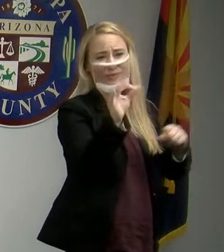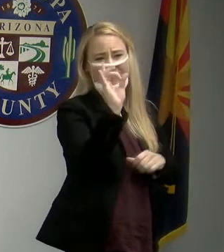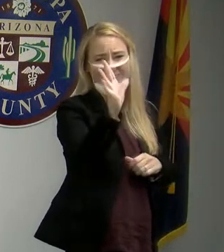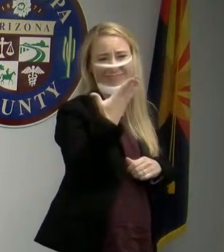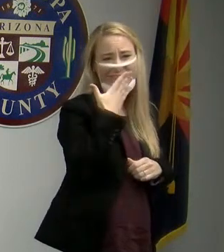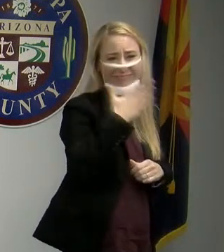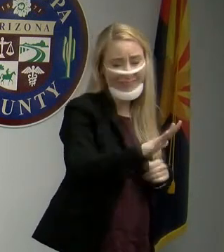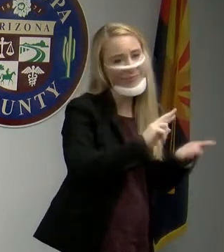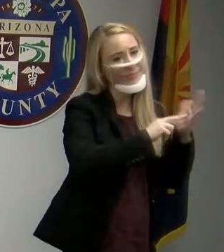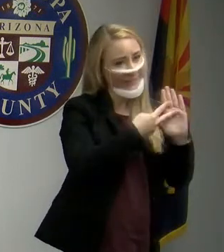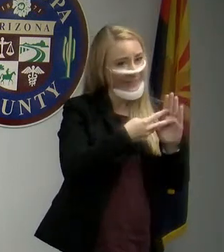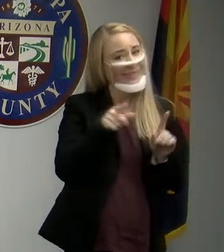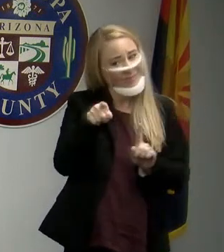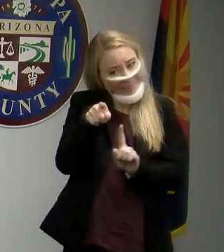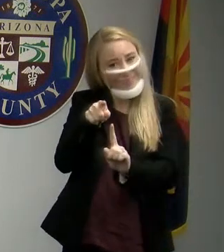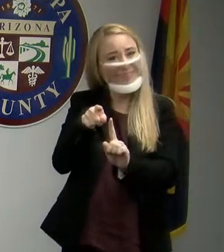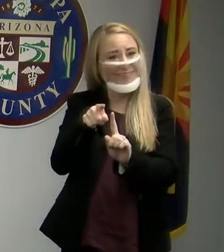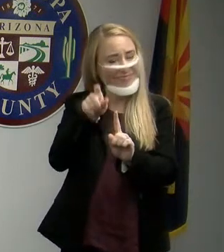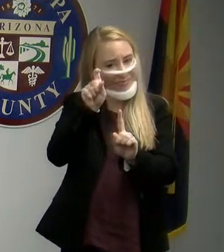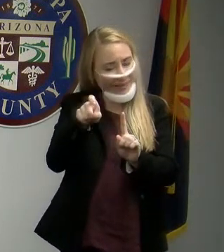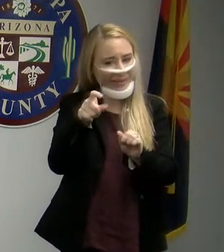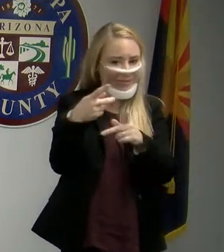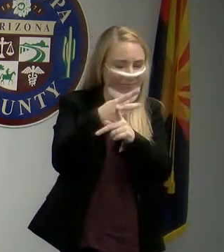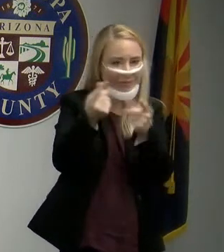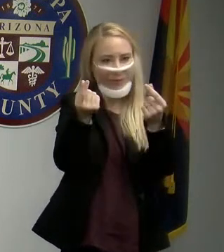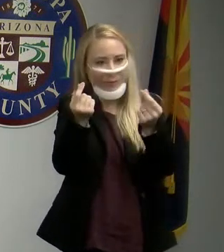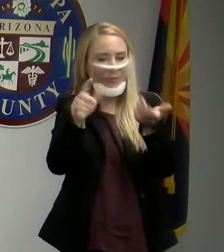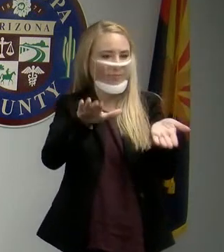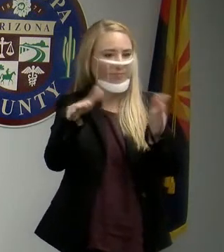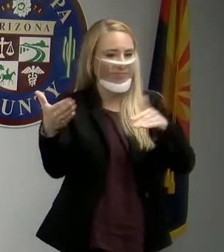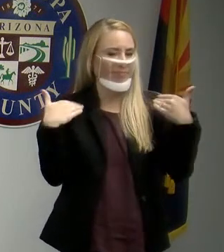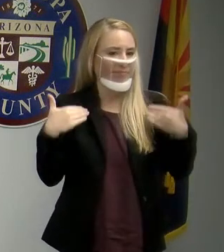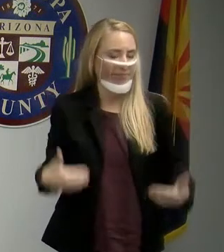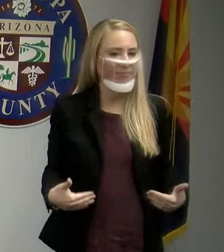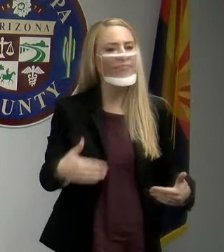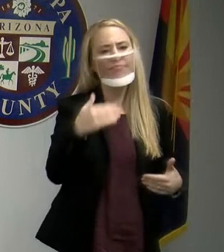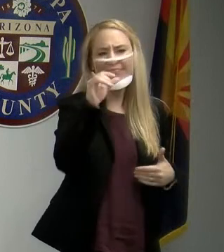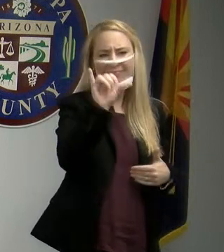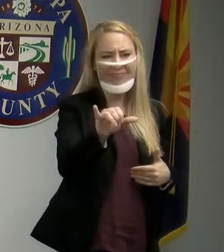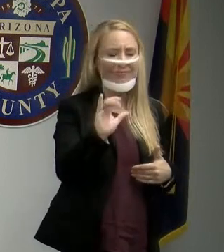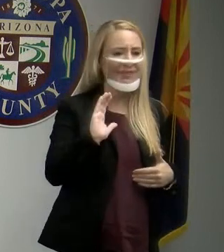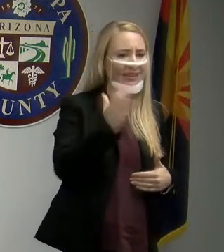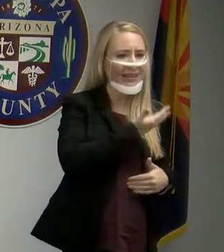community. And it's something that a lot of our professionals here at the county deal with all the time.